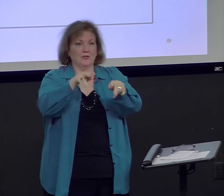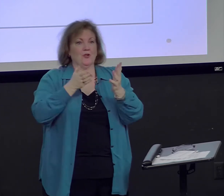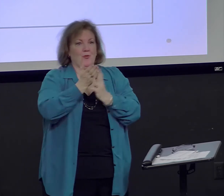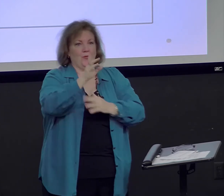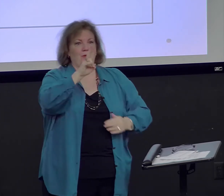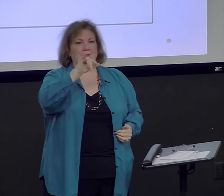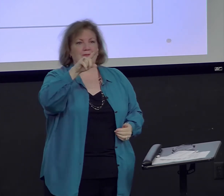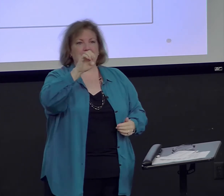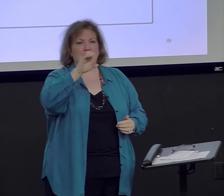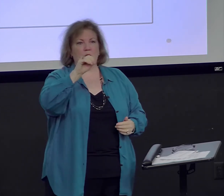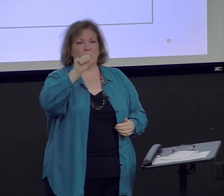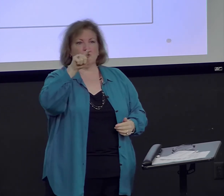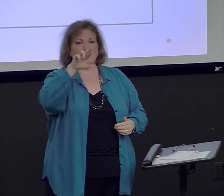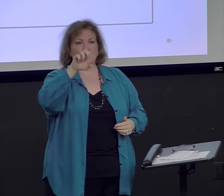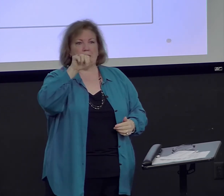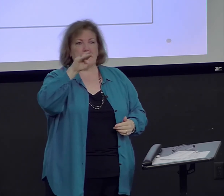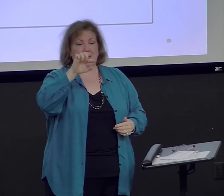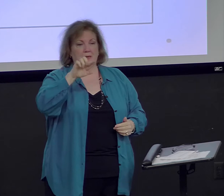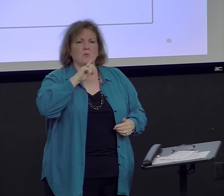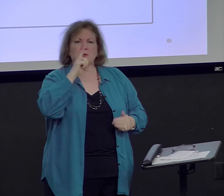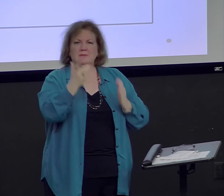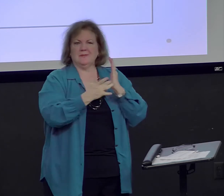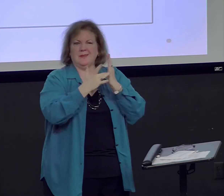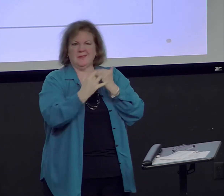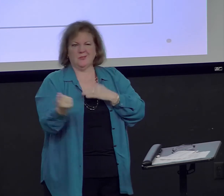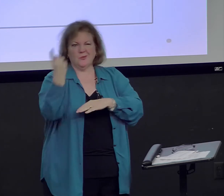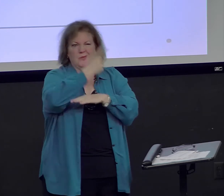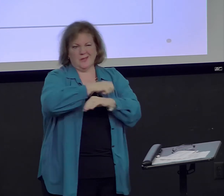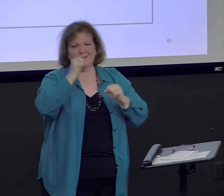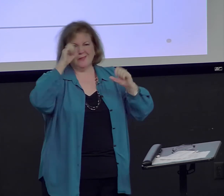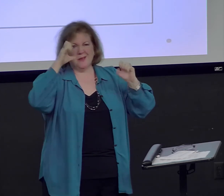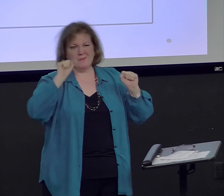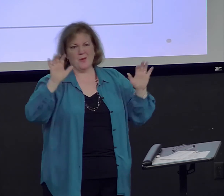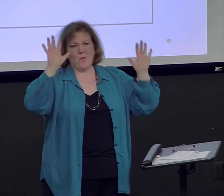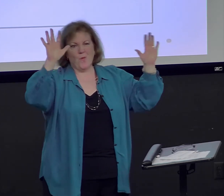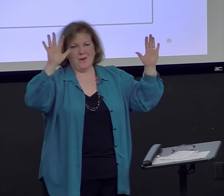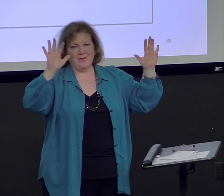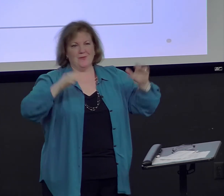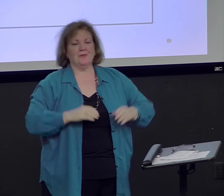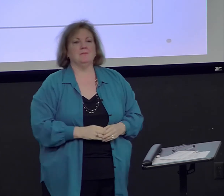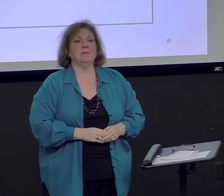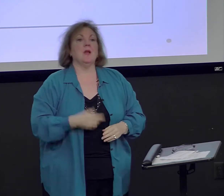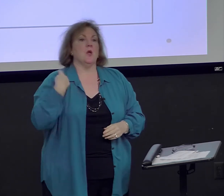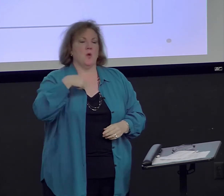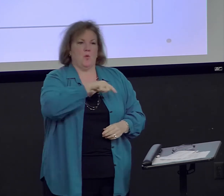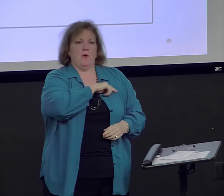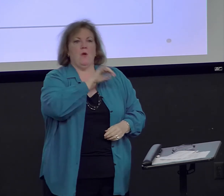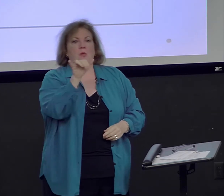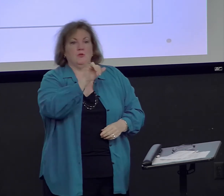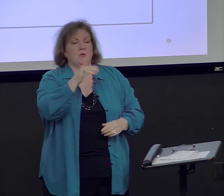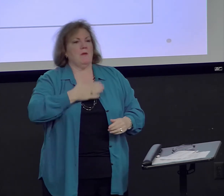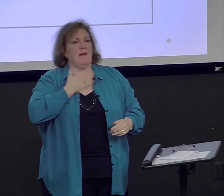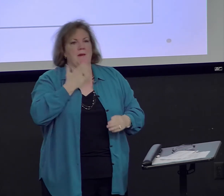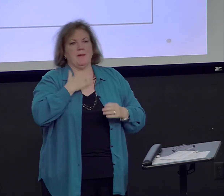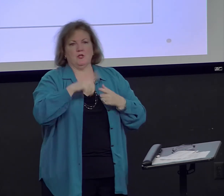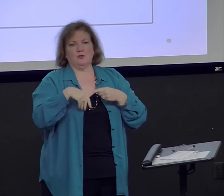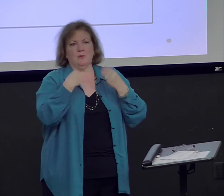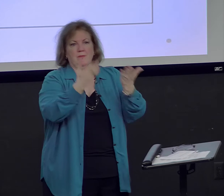I know that there's many people watching through our live video stream. And technology has just afforded us that opportunity. It's